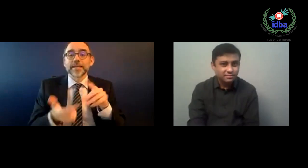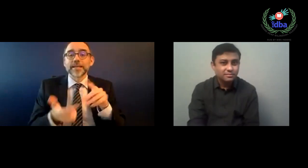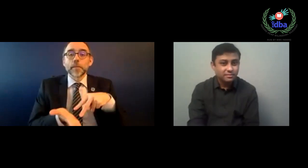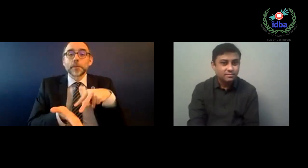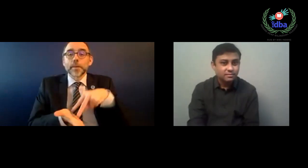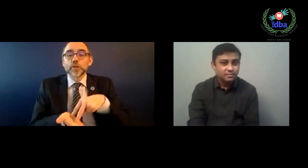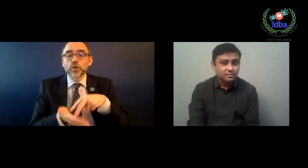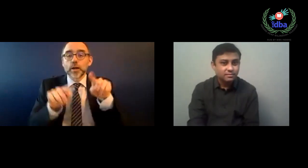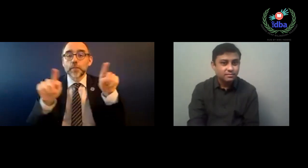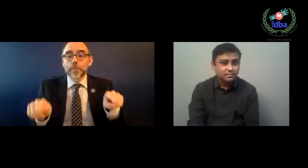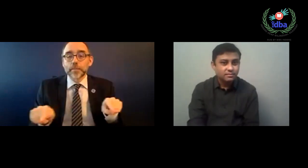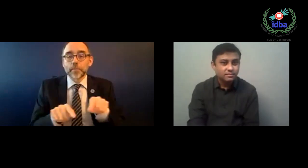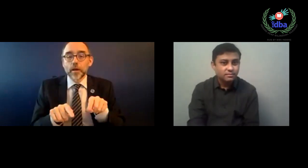deaf education document on our website